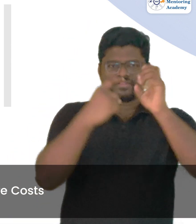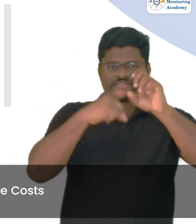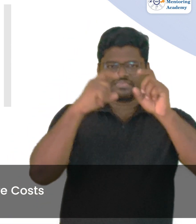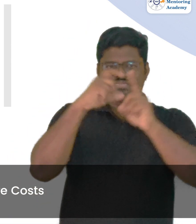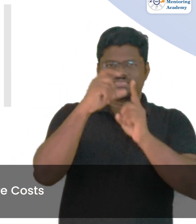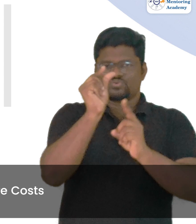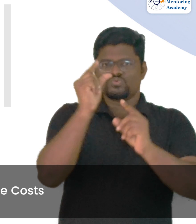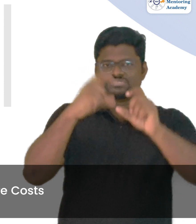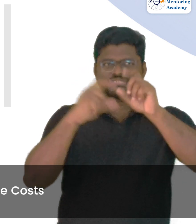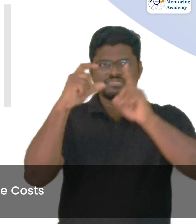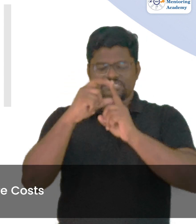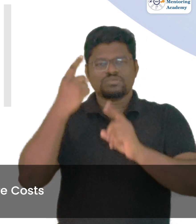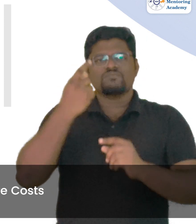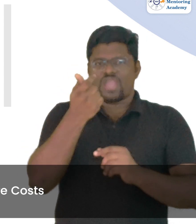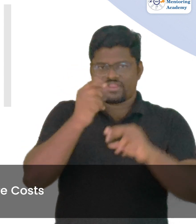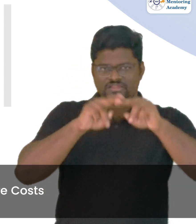1. Reduced fare costs.